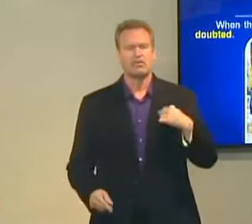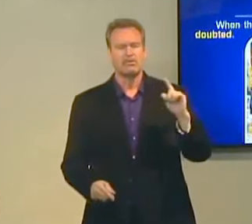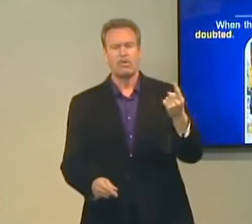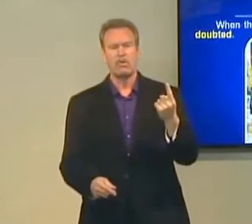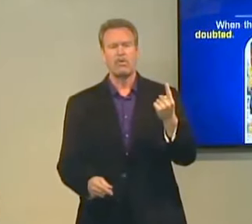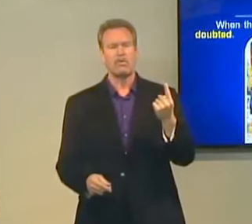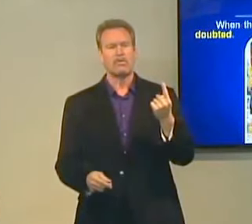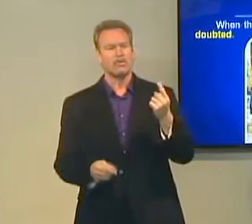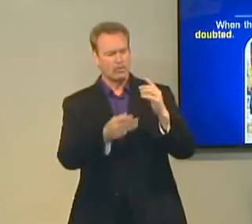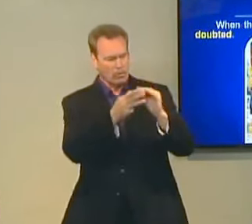Physically. No. No.